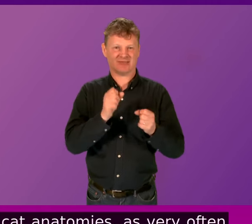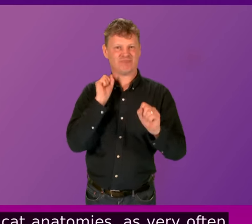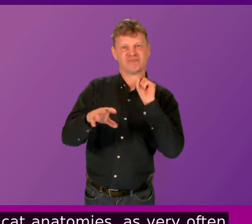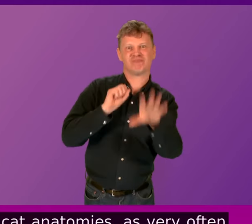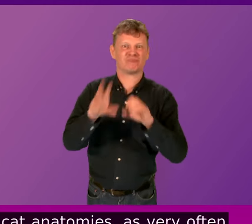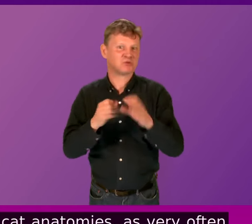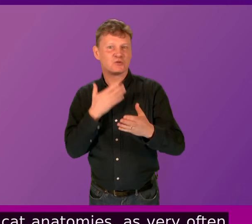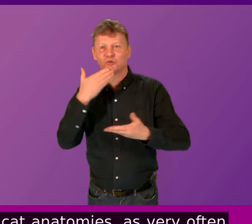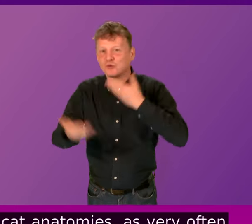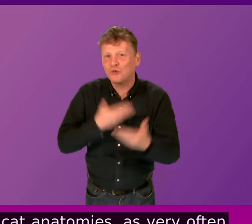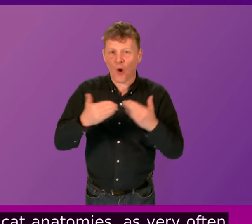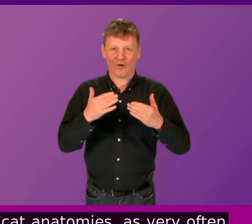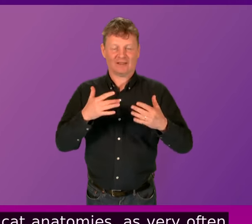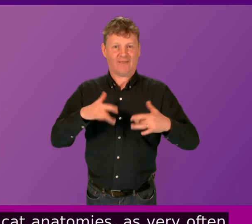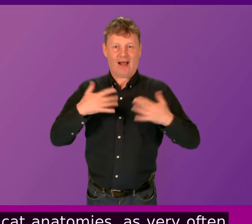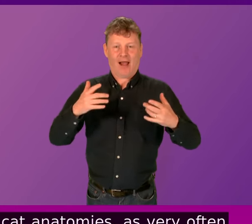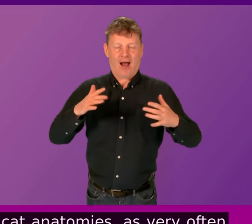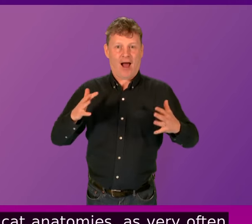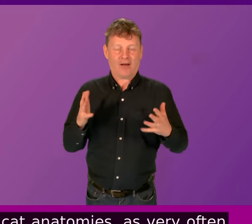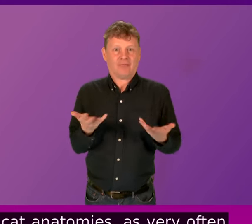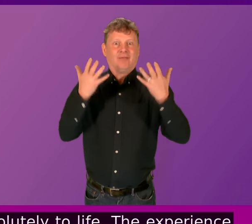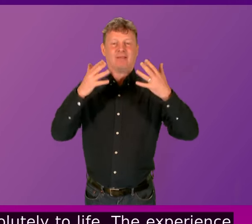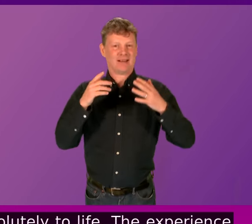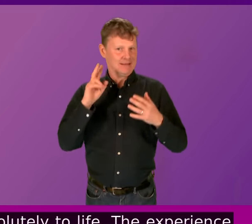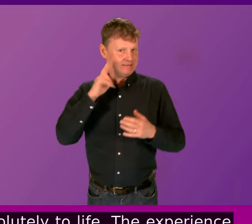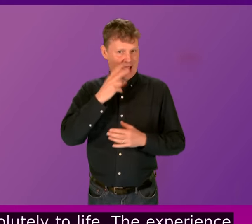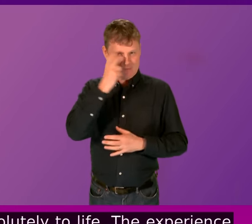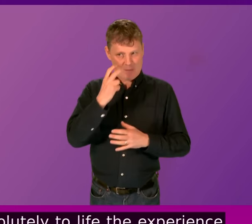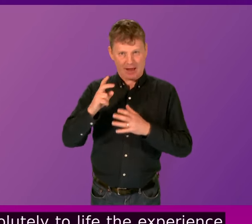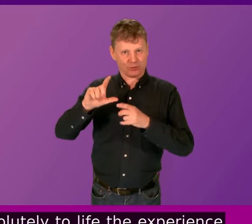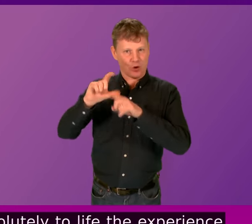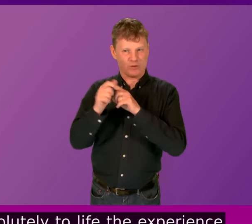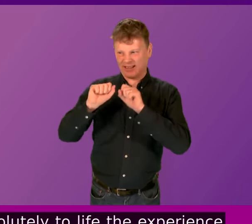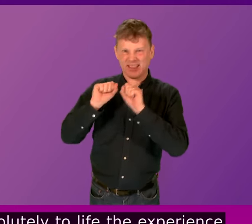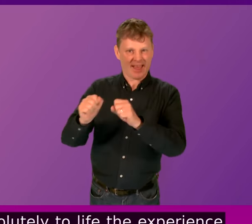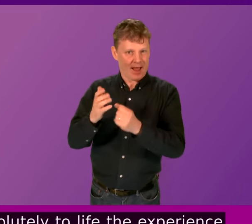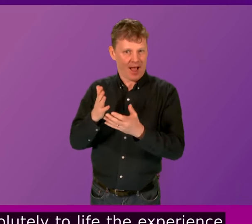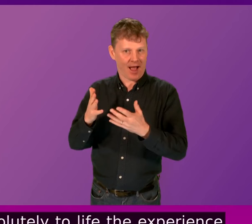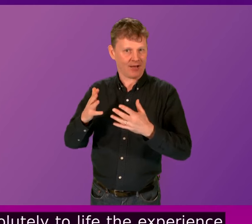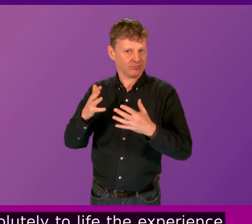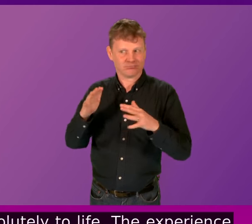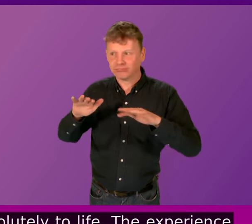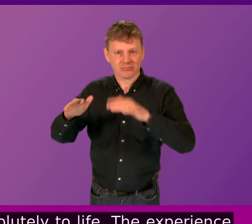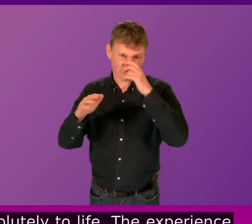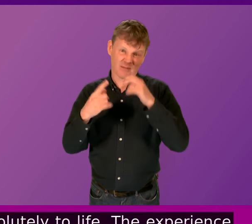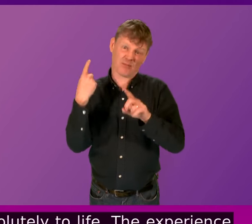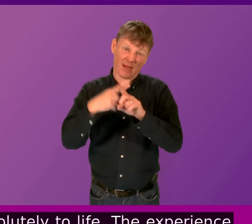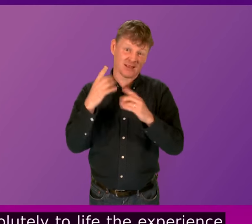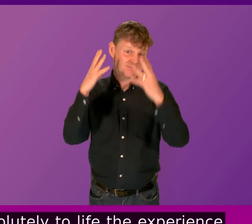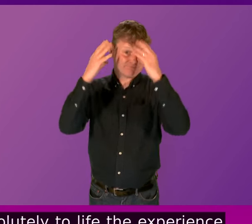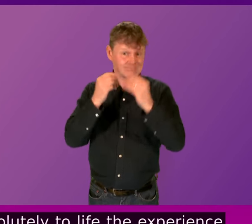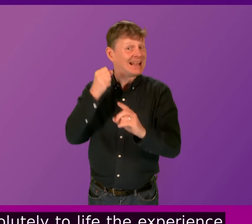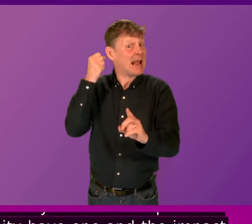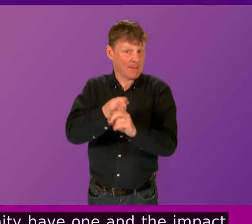the experience that our deafblind community have and the impact of sensory loss on the ability